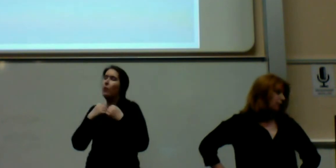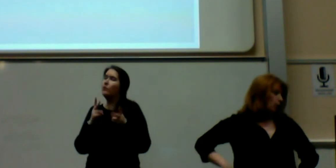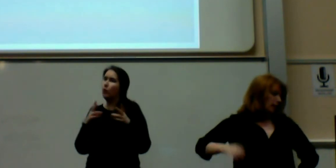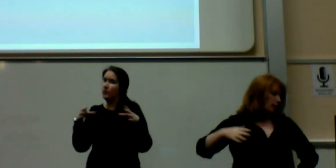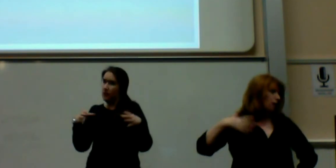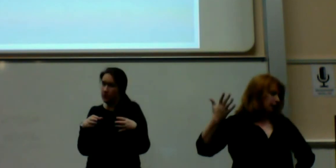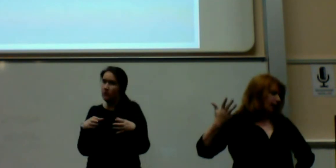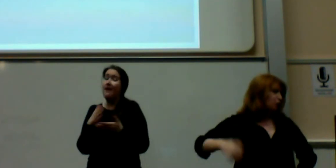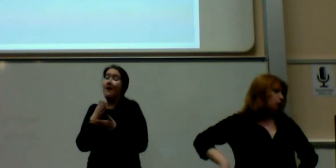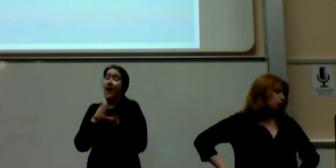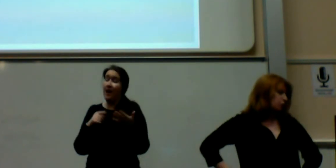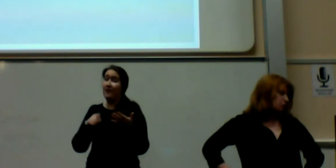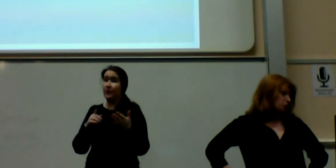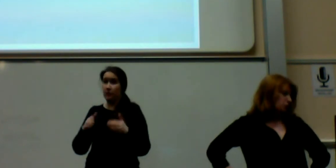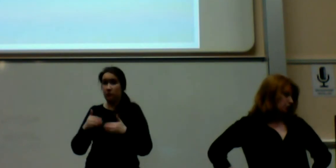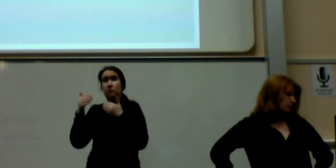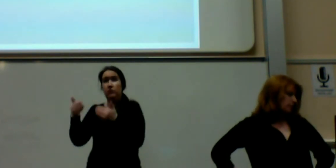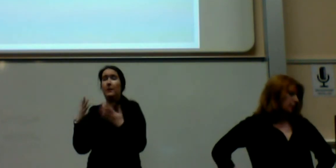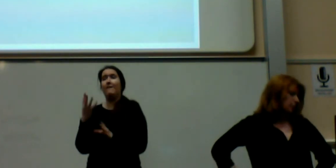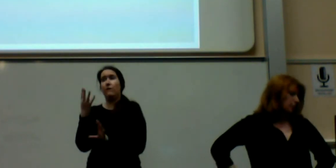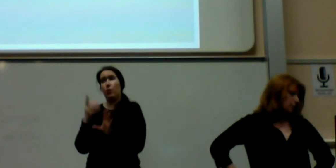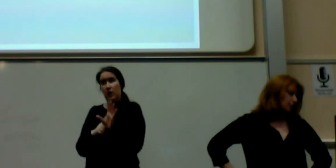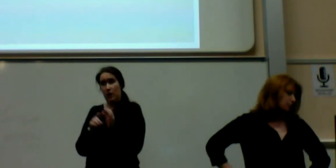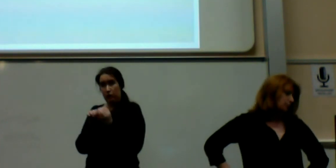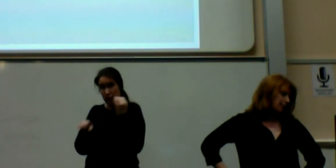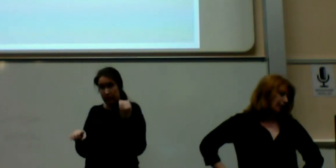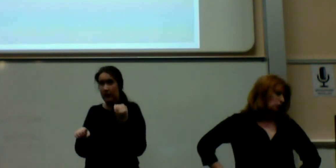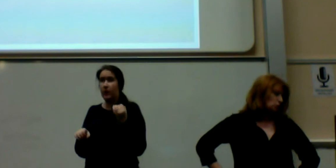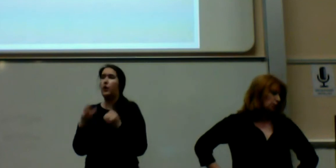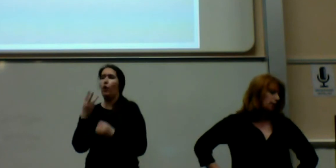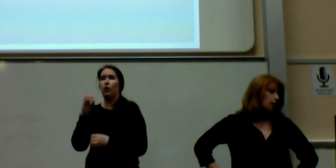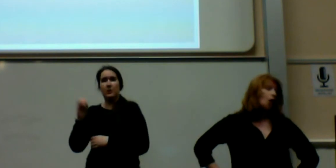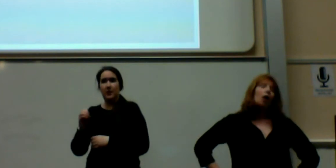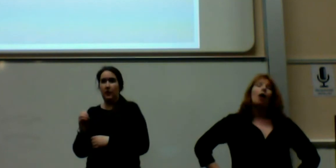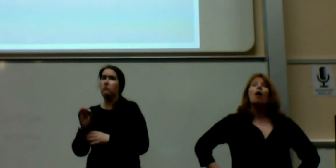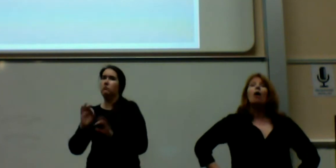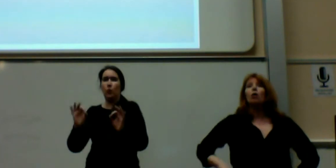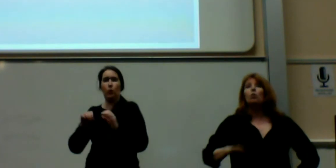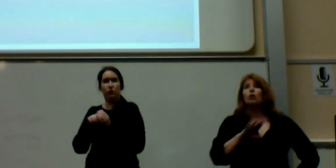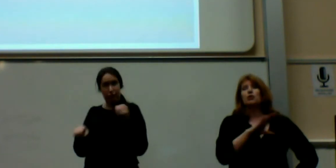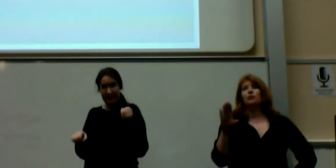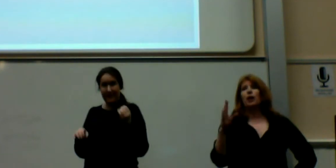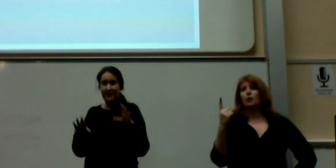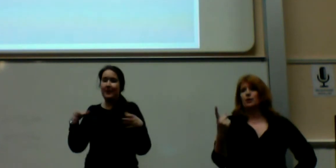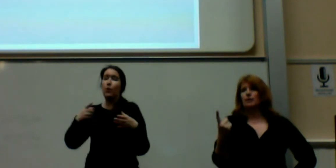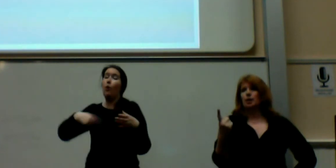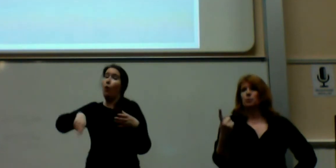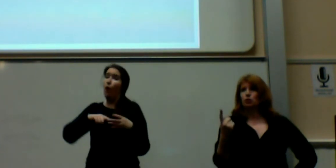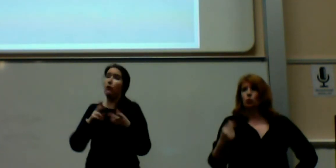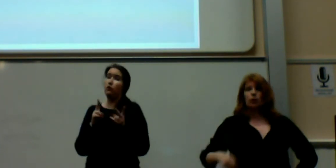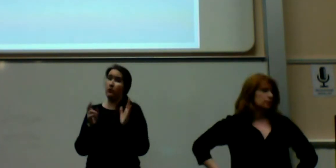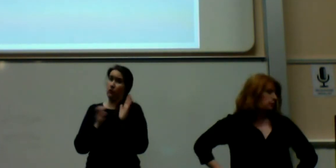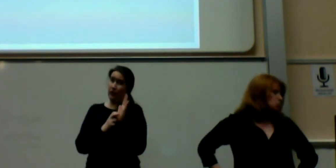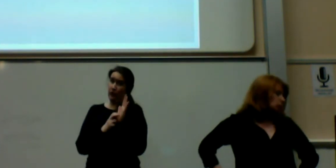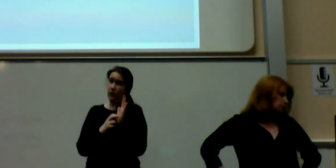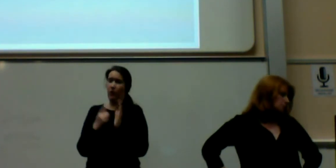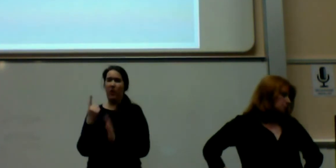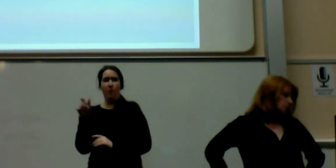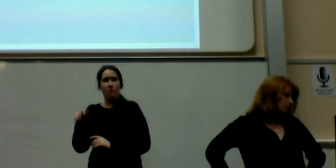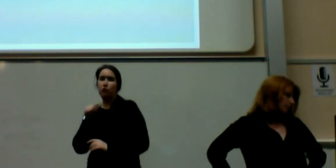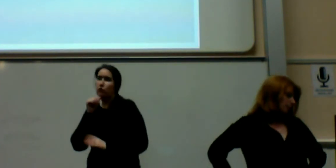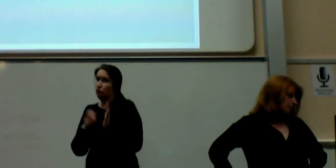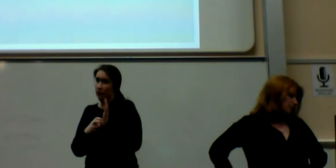them went on to have four-year degrees. About a third of them didn't have a degree. All were certified with the exception of one